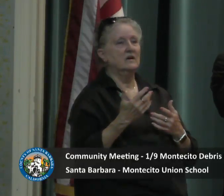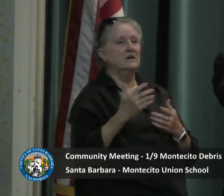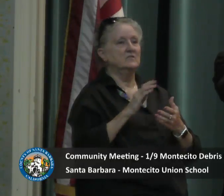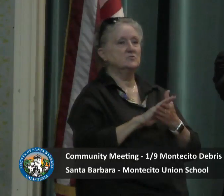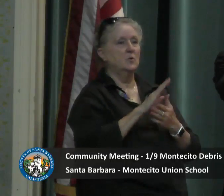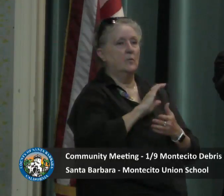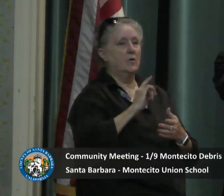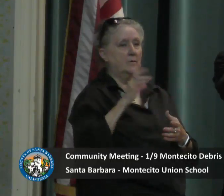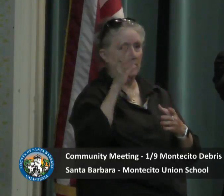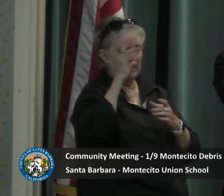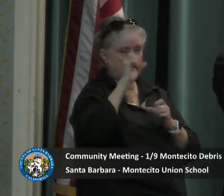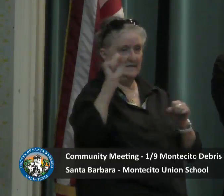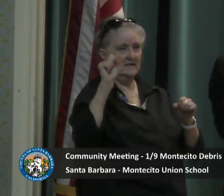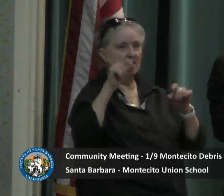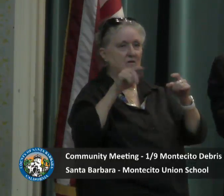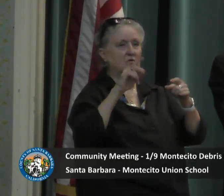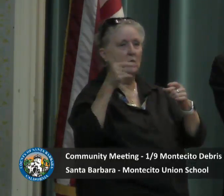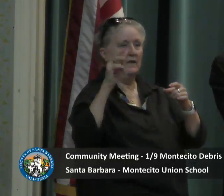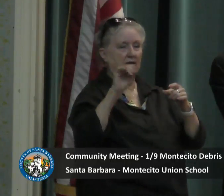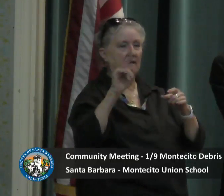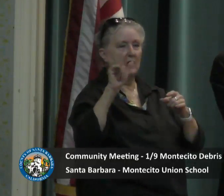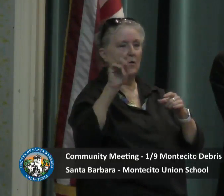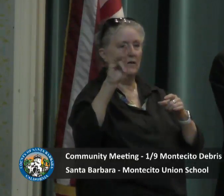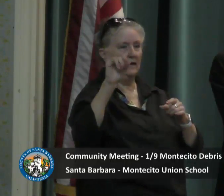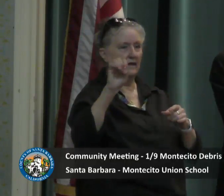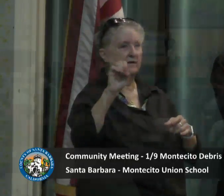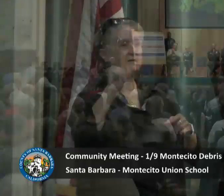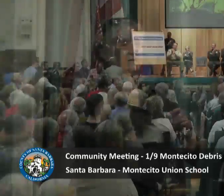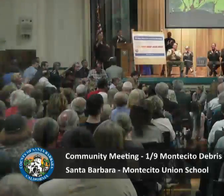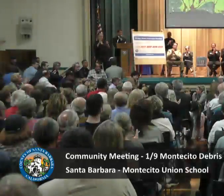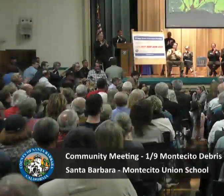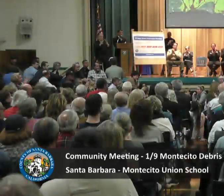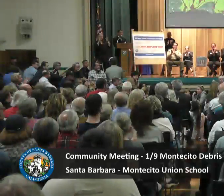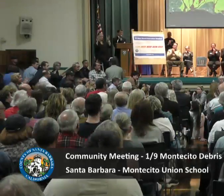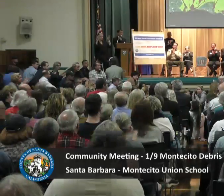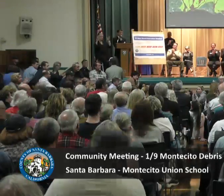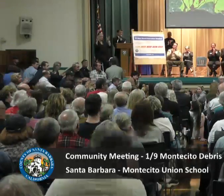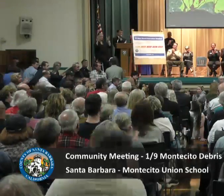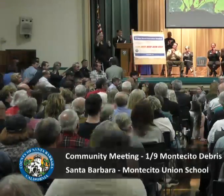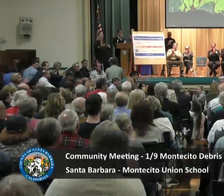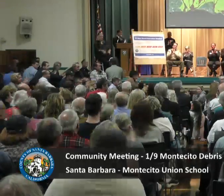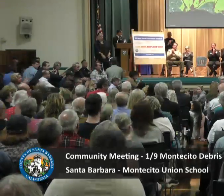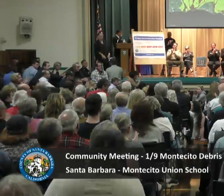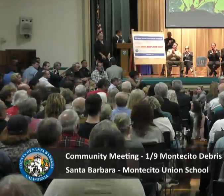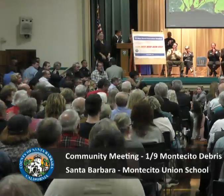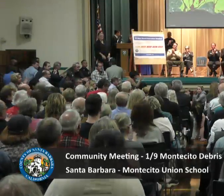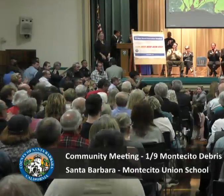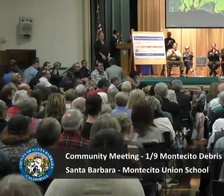board president, Gwen Laurie, is right here, so let's give them a round of applause.